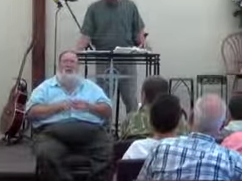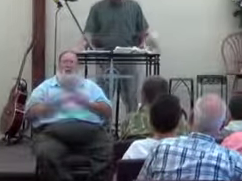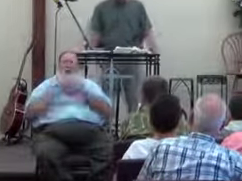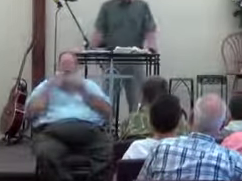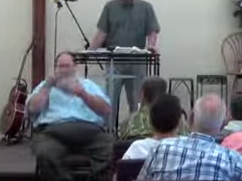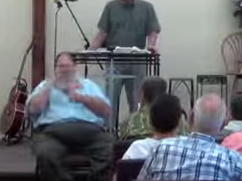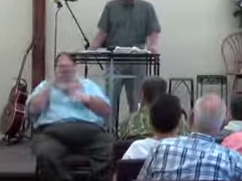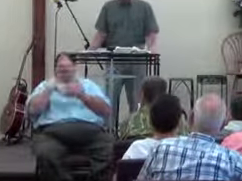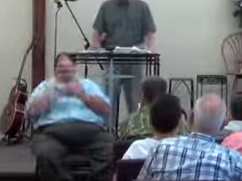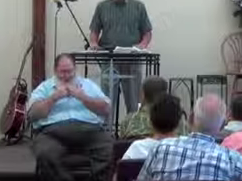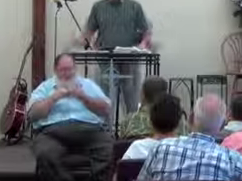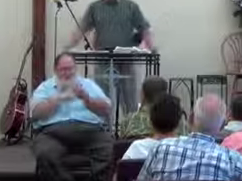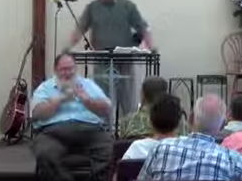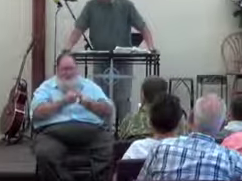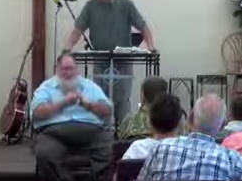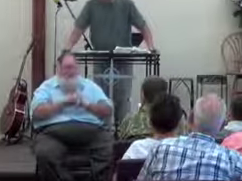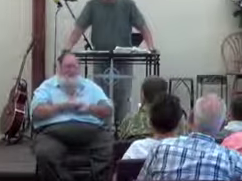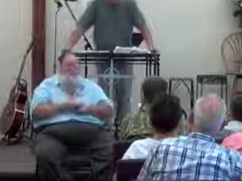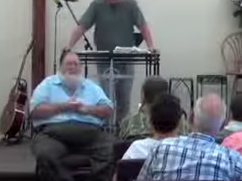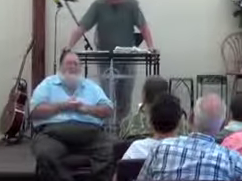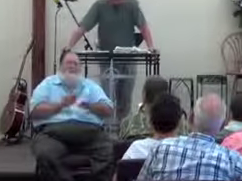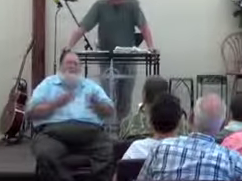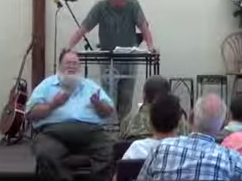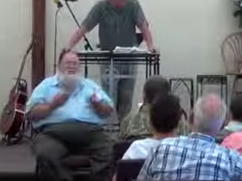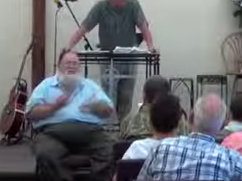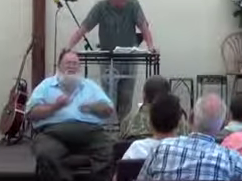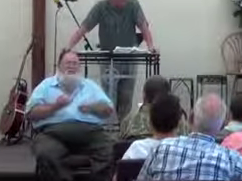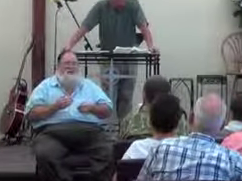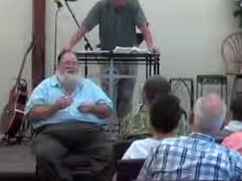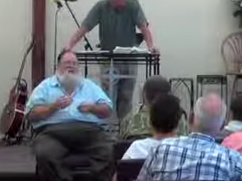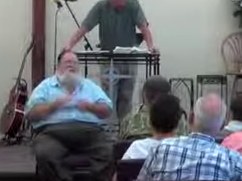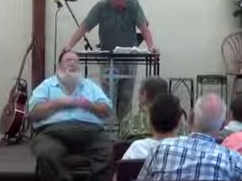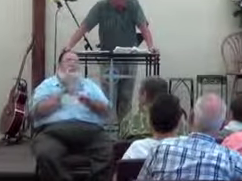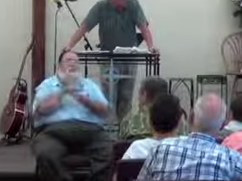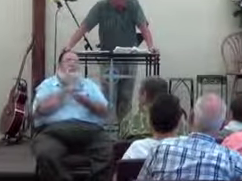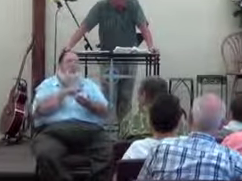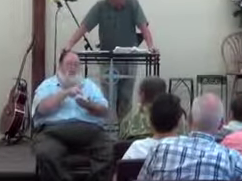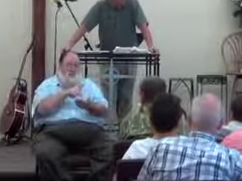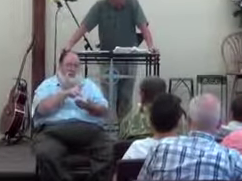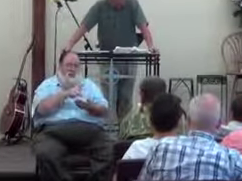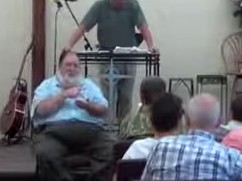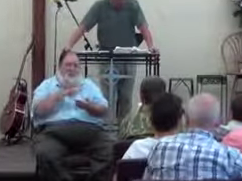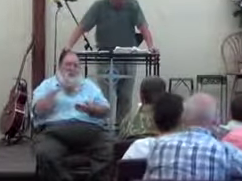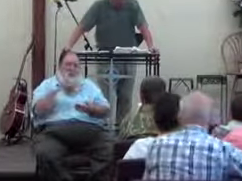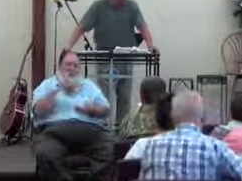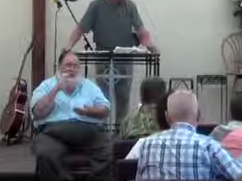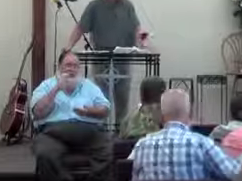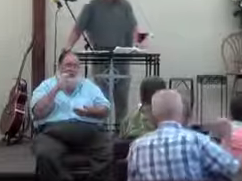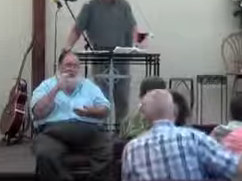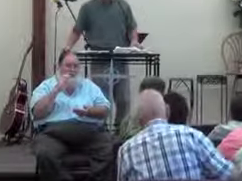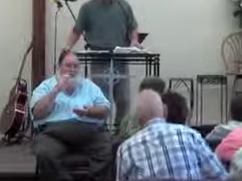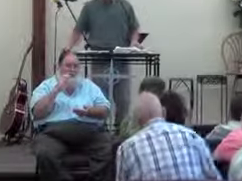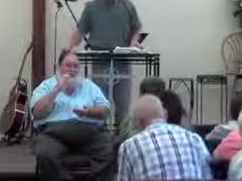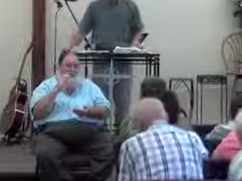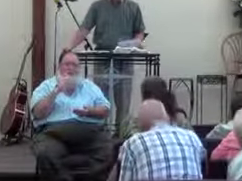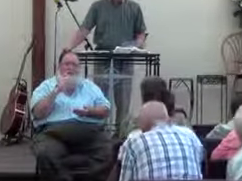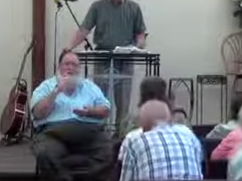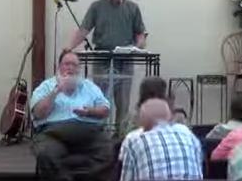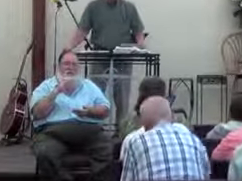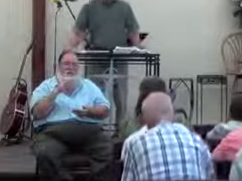does. So today I'm going to go over a very, very familiar scripture. We're going to look in Psalms 100. And Pat, you